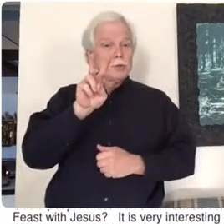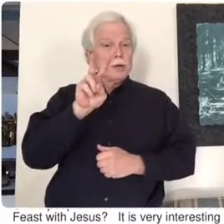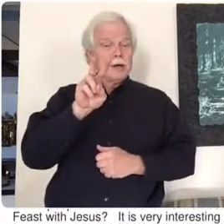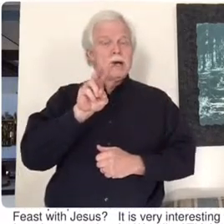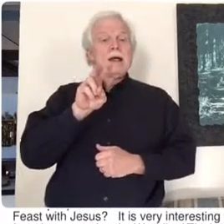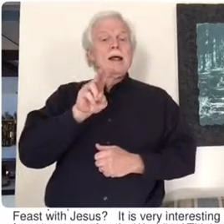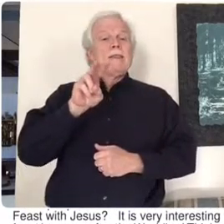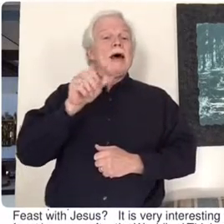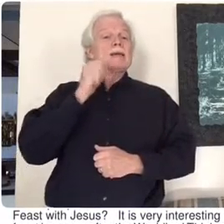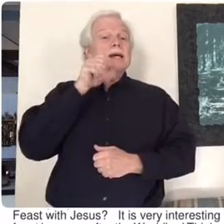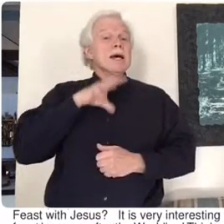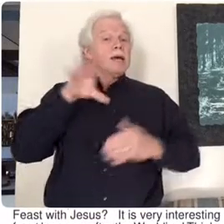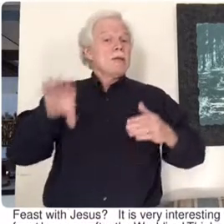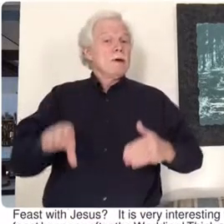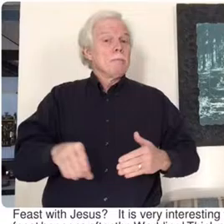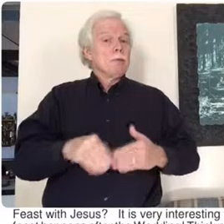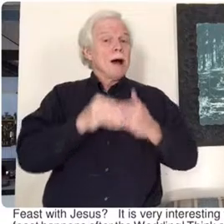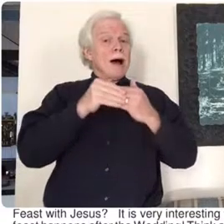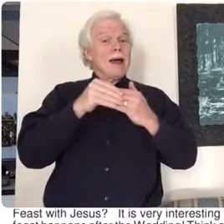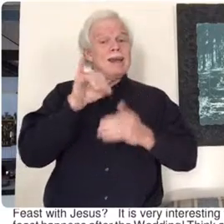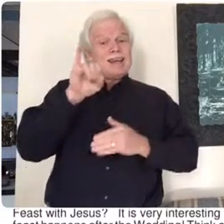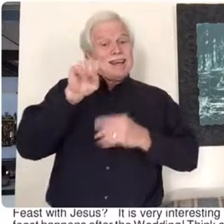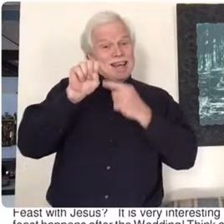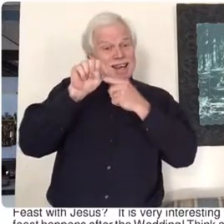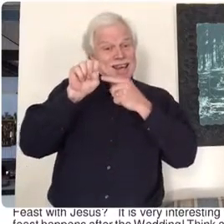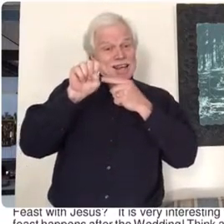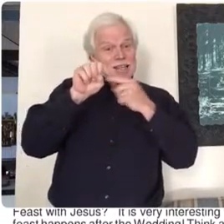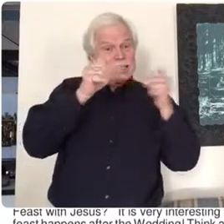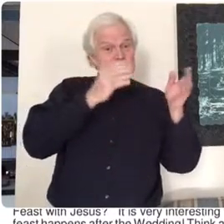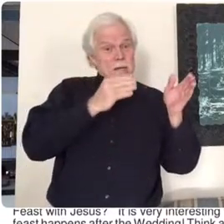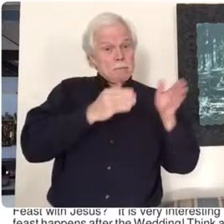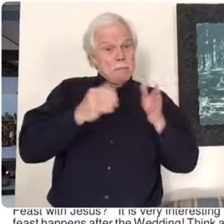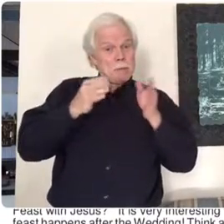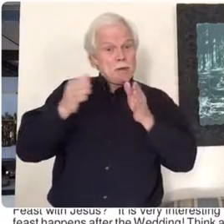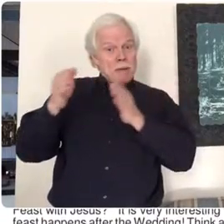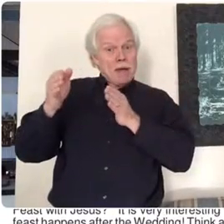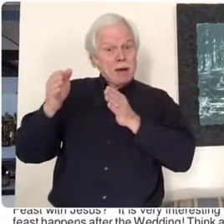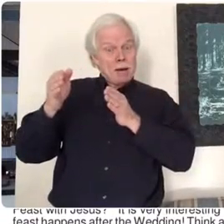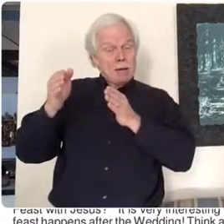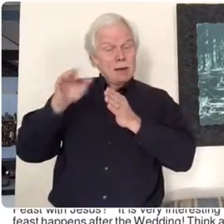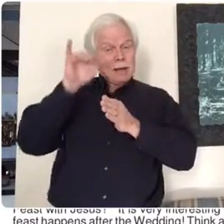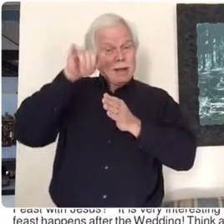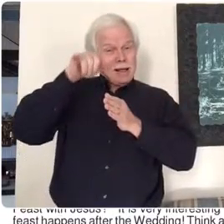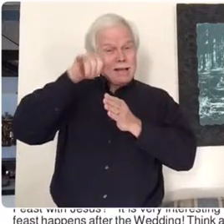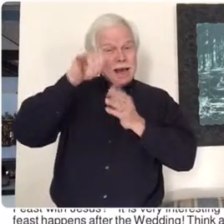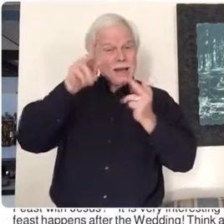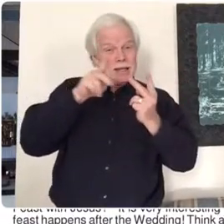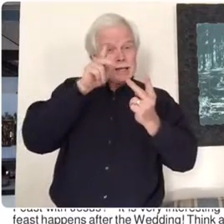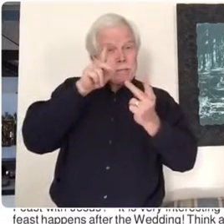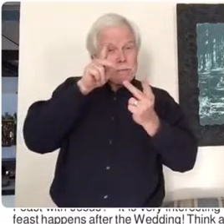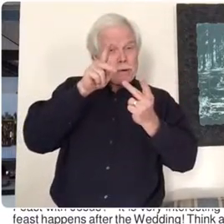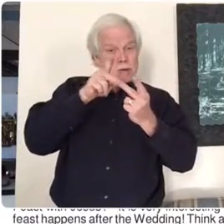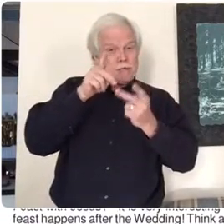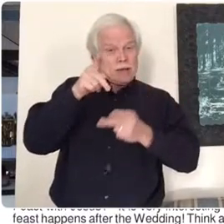that the bride is prepared. That is a perfect,